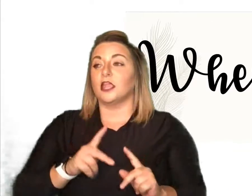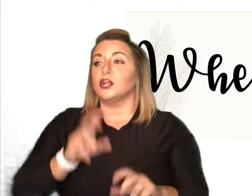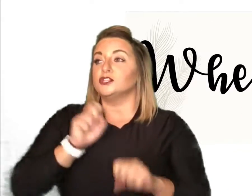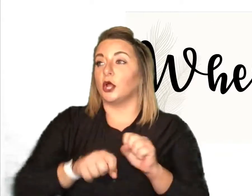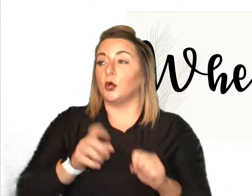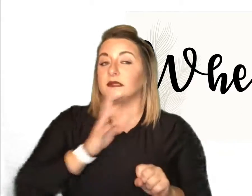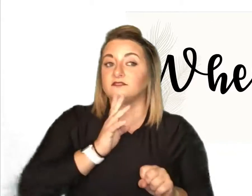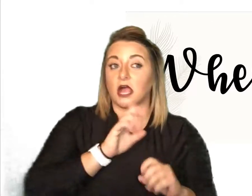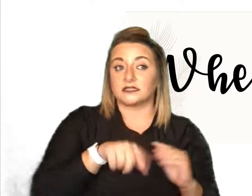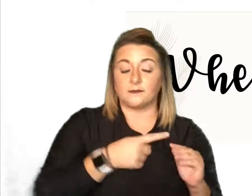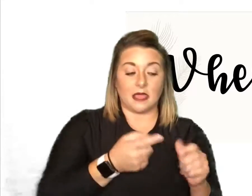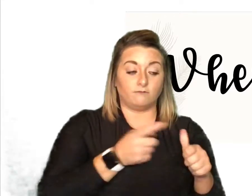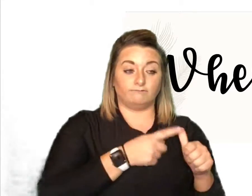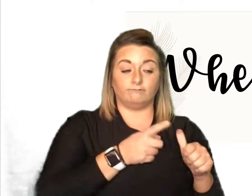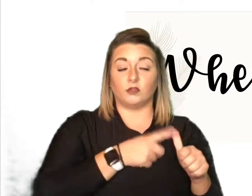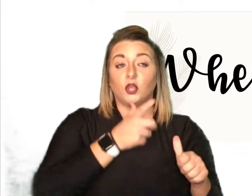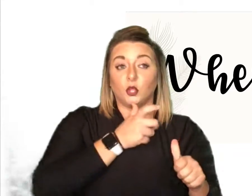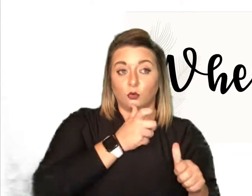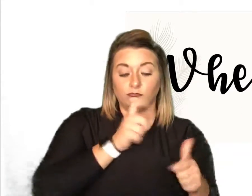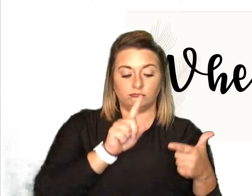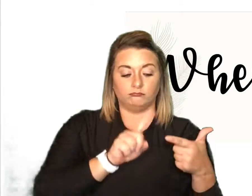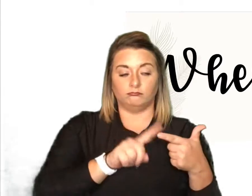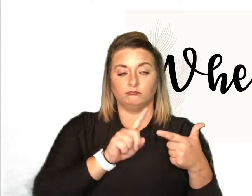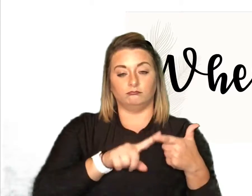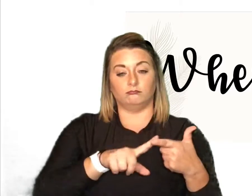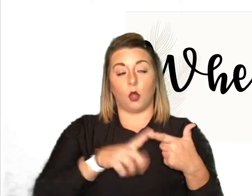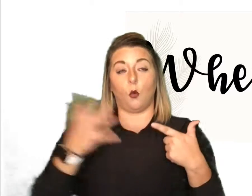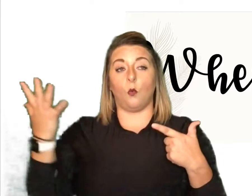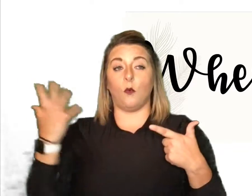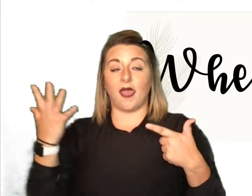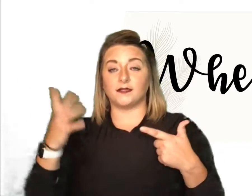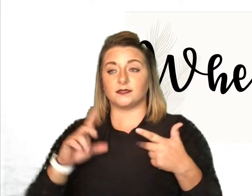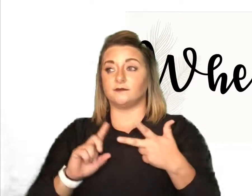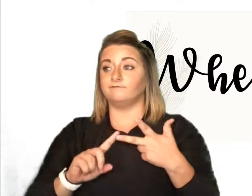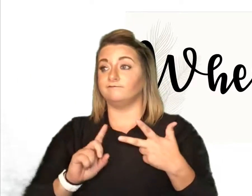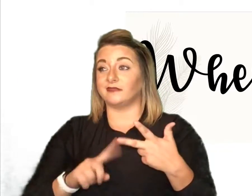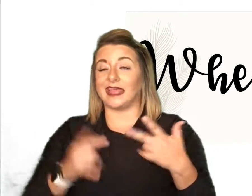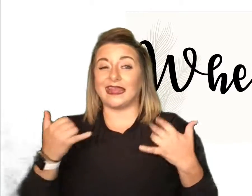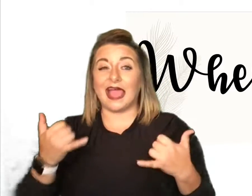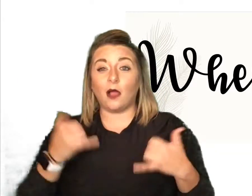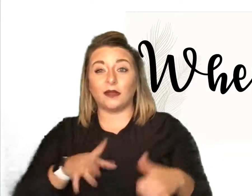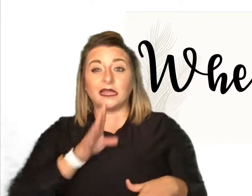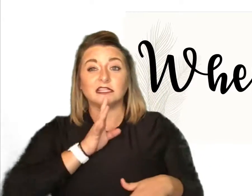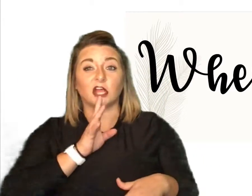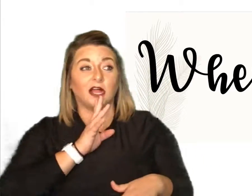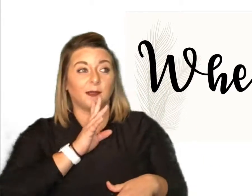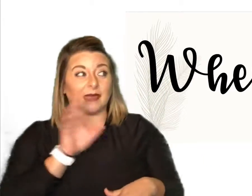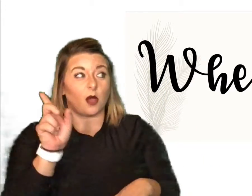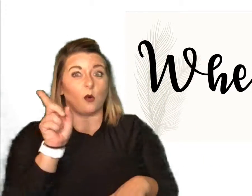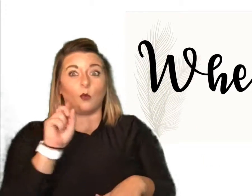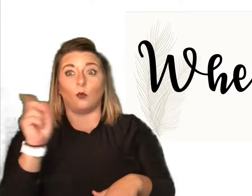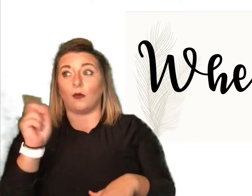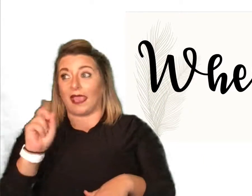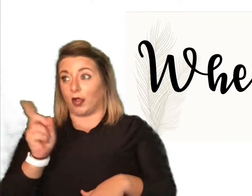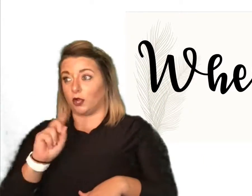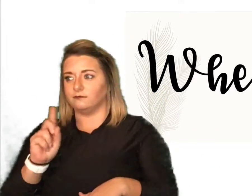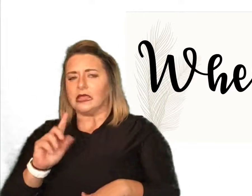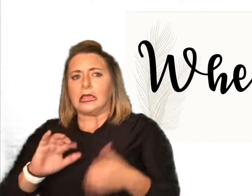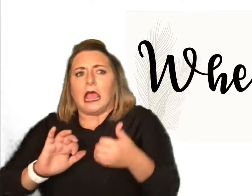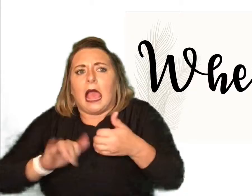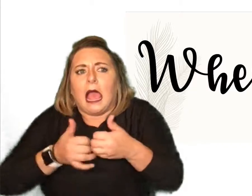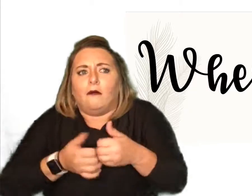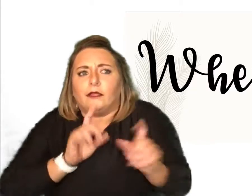Okay. So we've talked about who, what. Now we're going to talk about